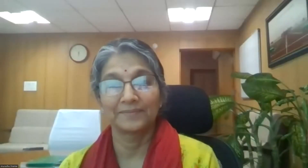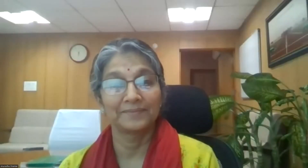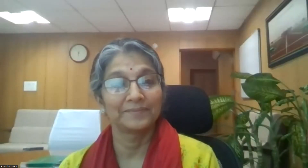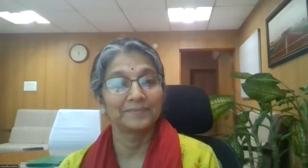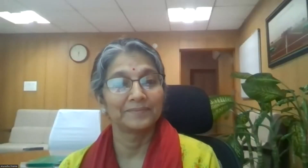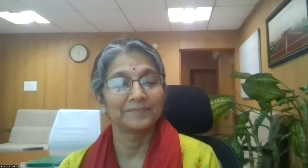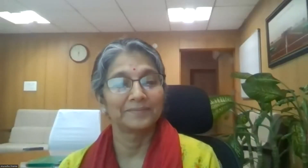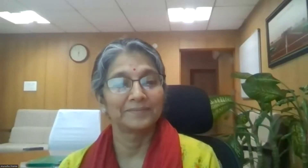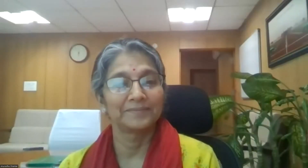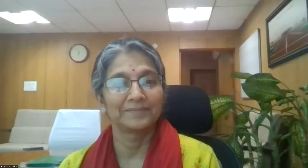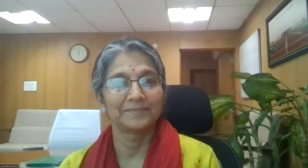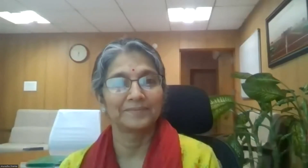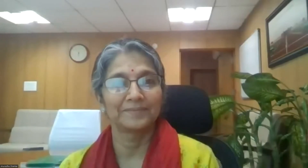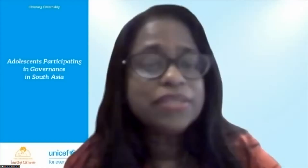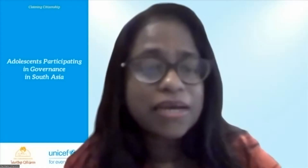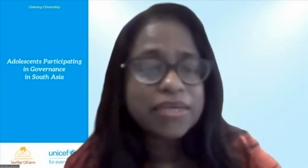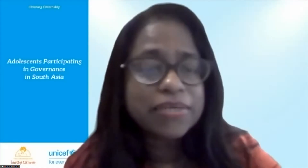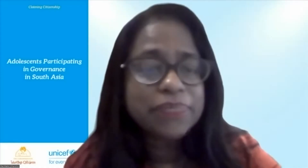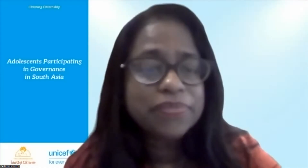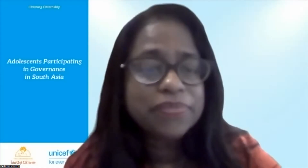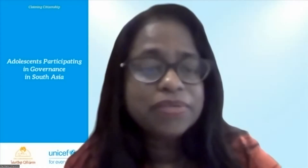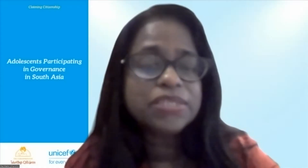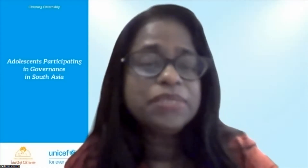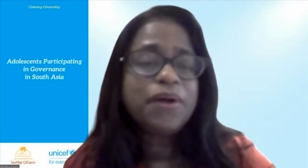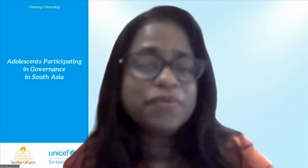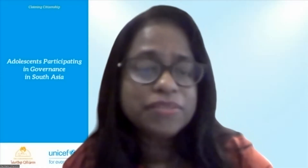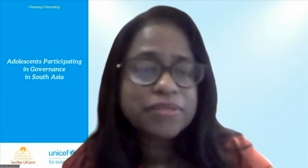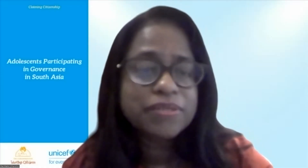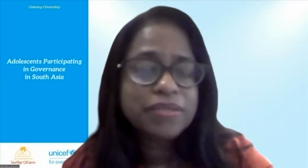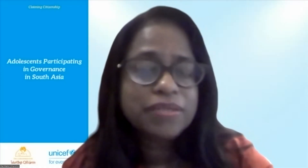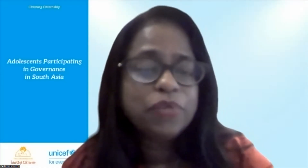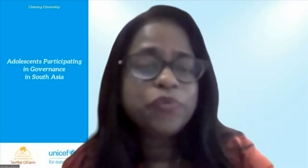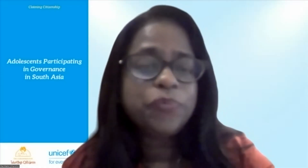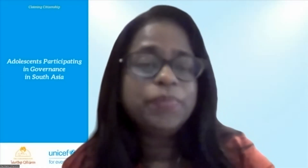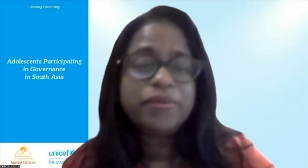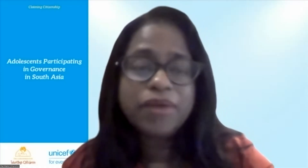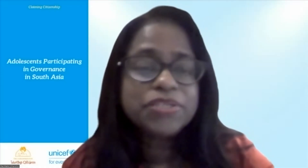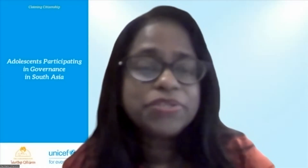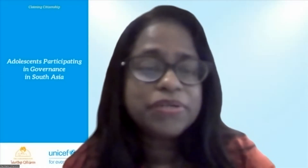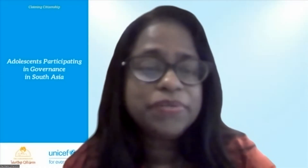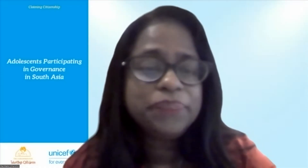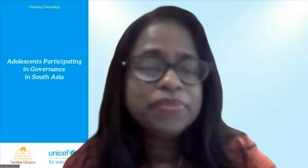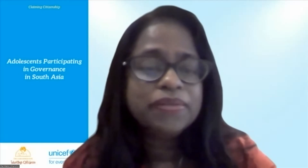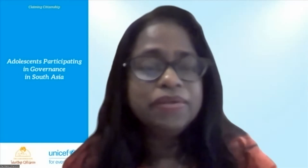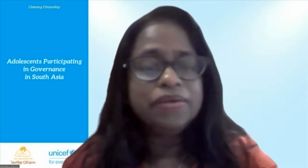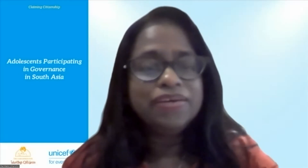cameras from Madhya Pradesh, Anuradha Nair, Rajani Pavitran from